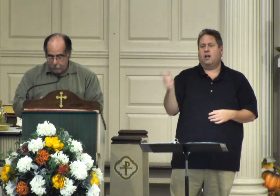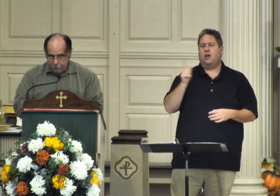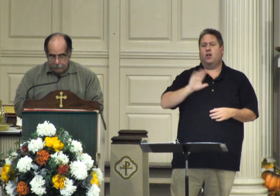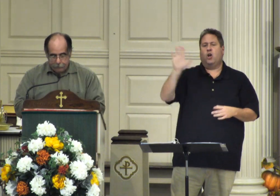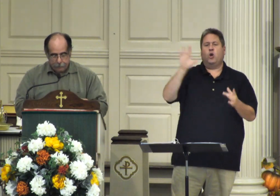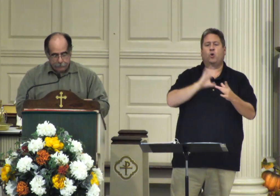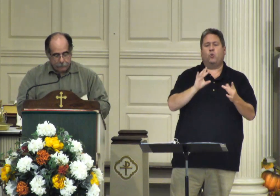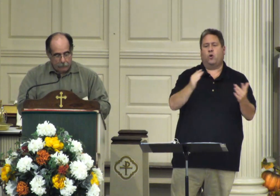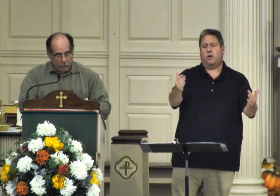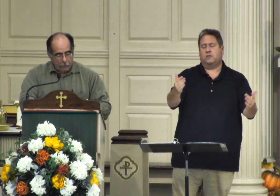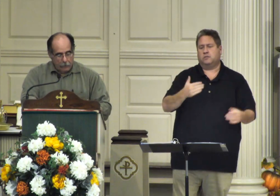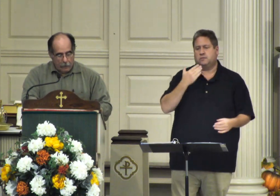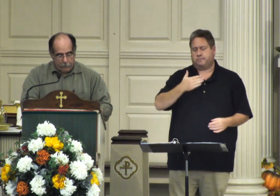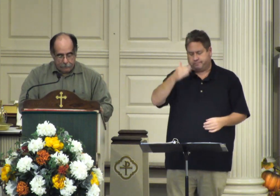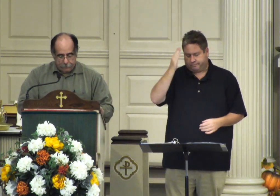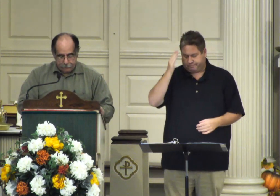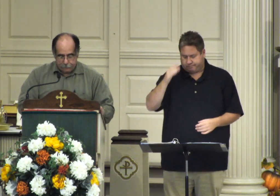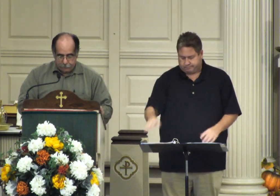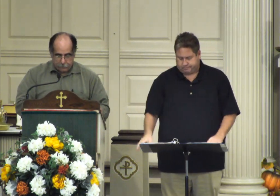Lord.